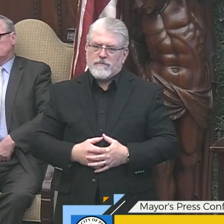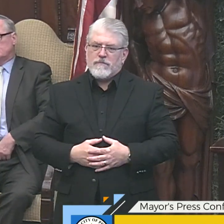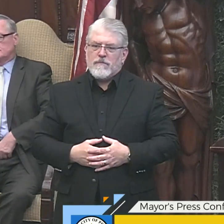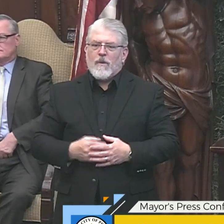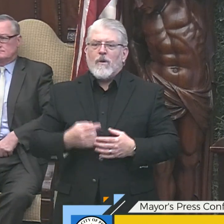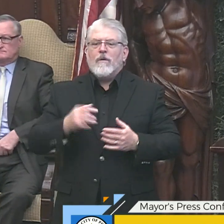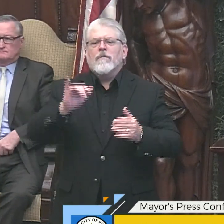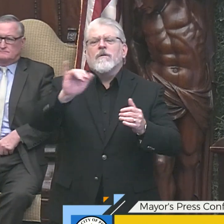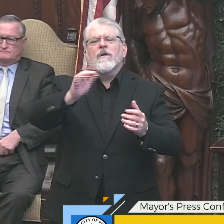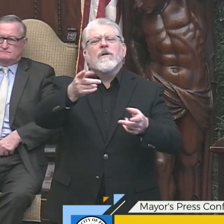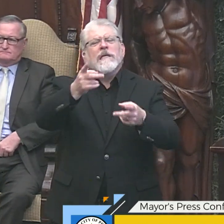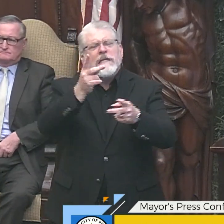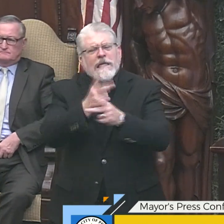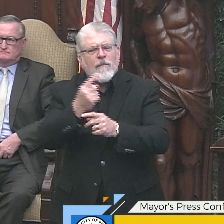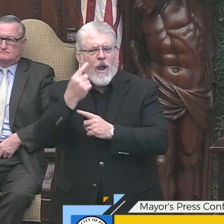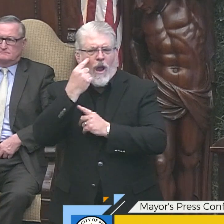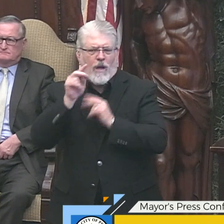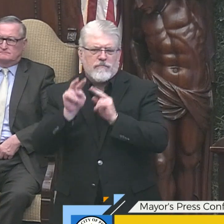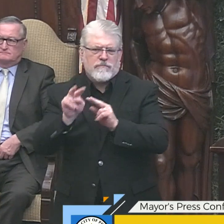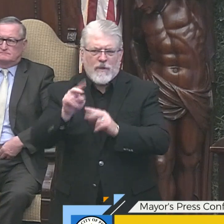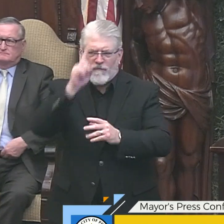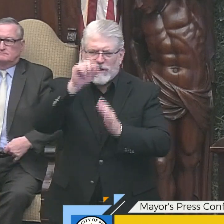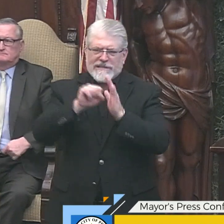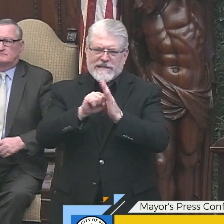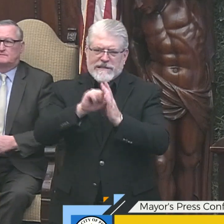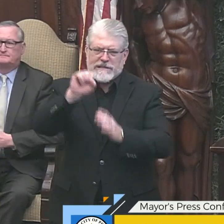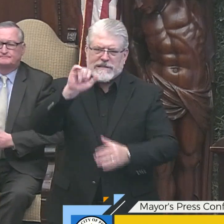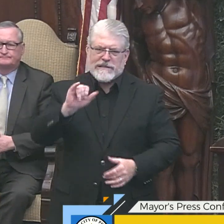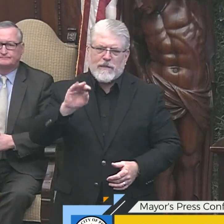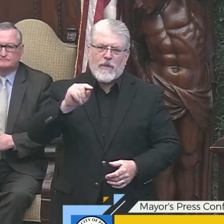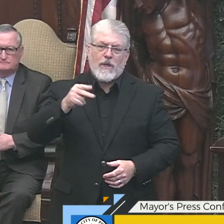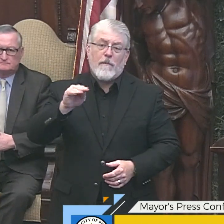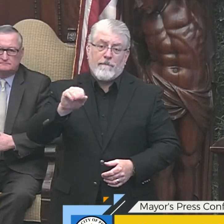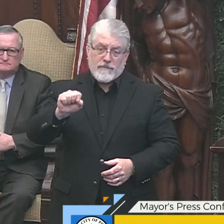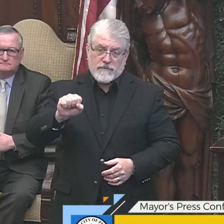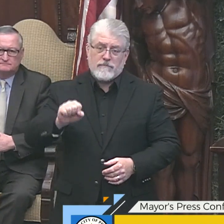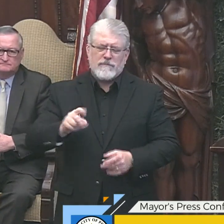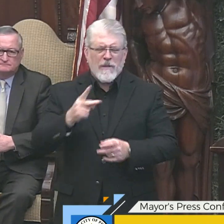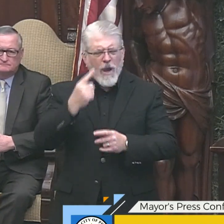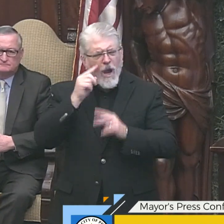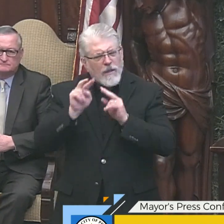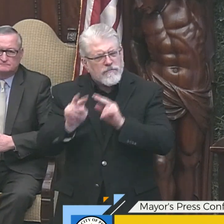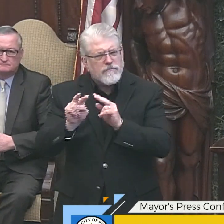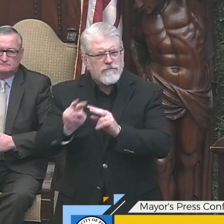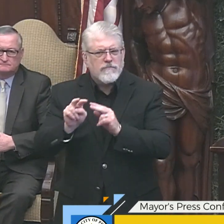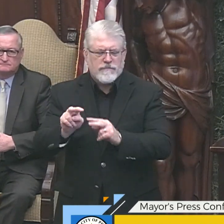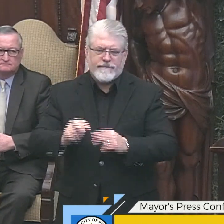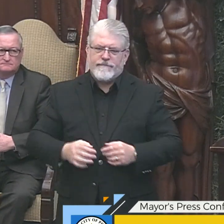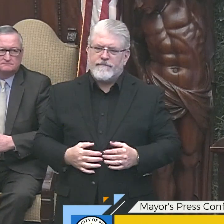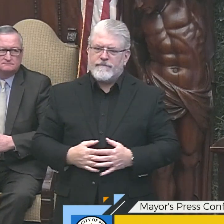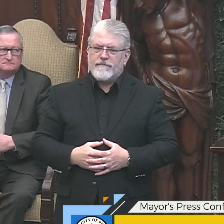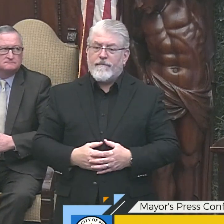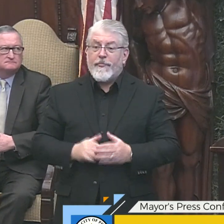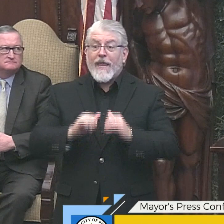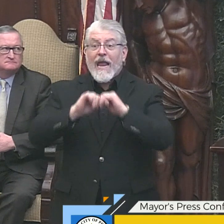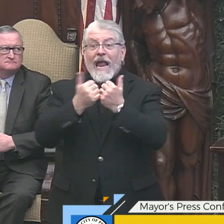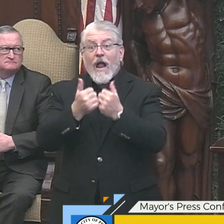symptoms. Then I just want to remind people what they need to do to keep safe. We can't say this often enough. Keep your distance from